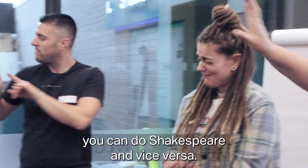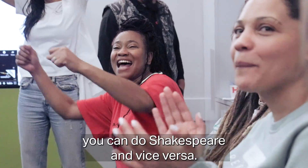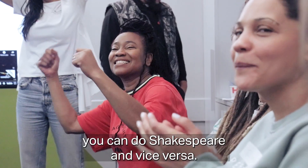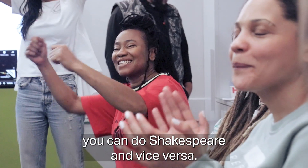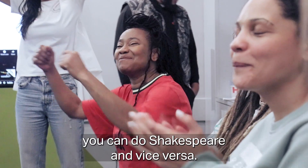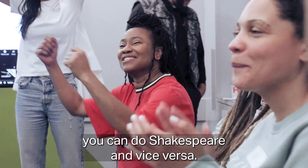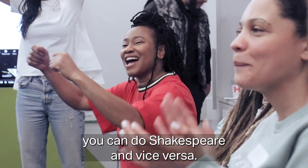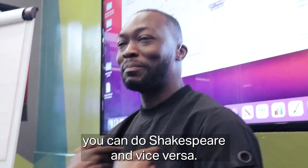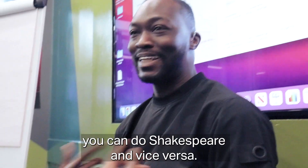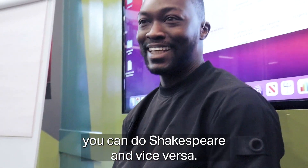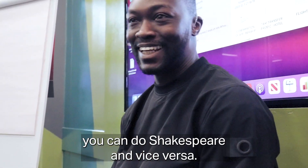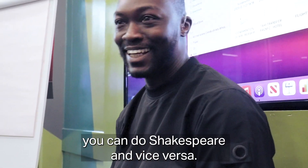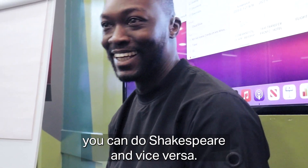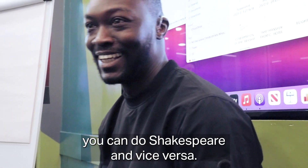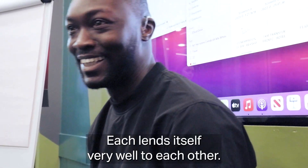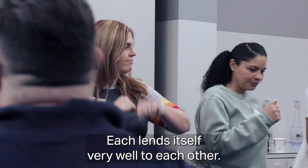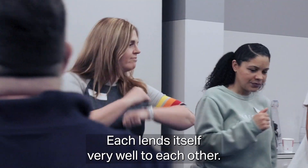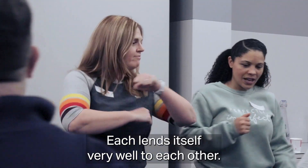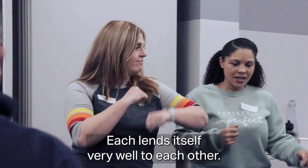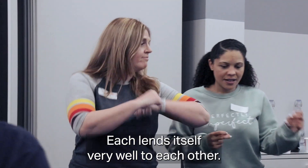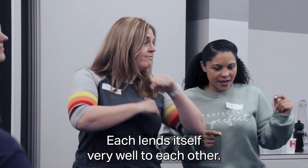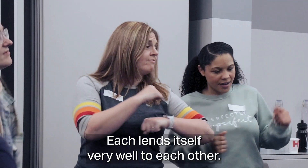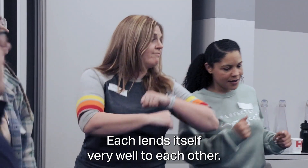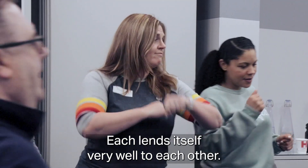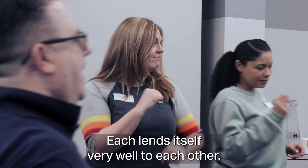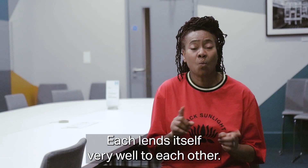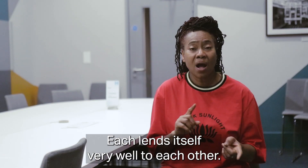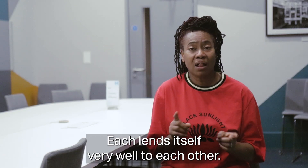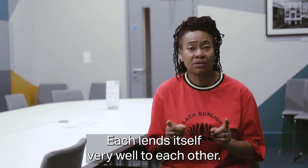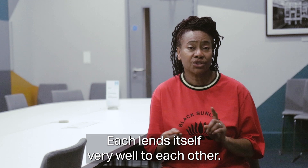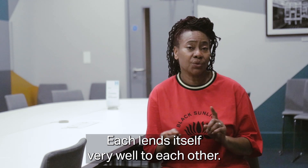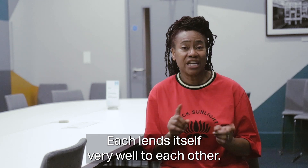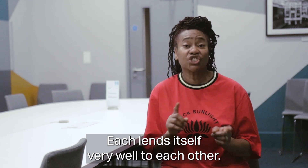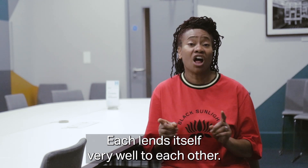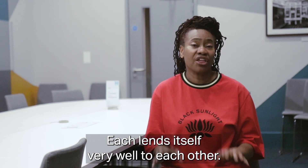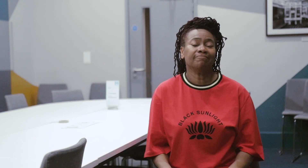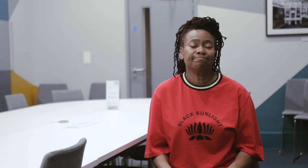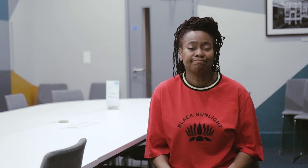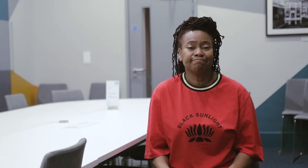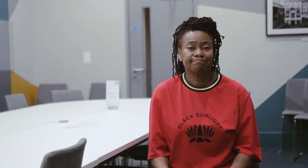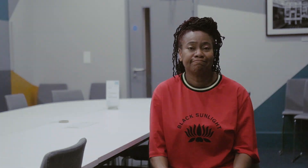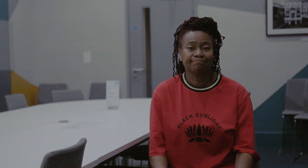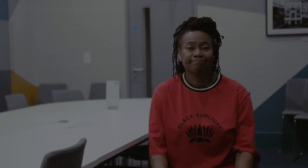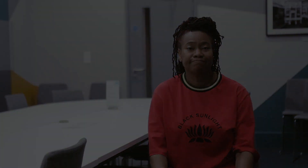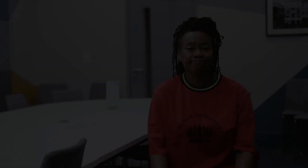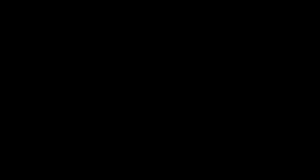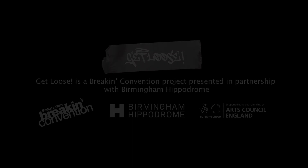do Shakespeare and vice versa. Each lends itself very well to each other.